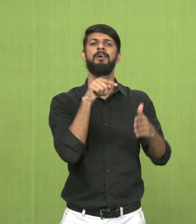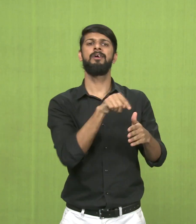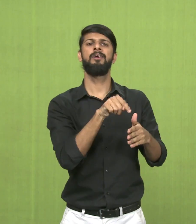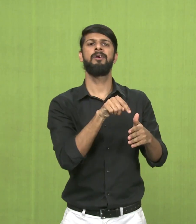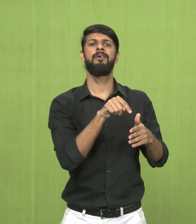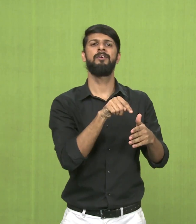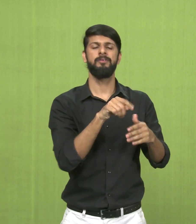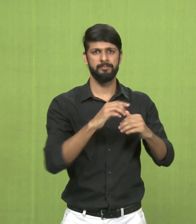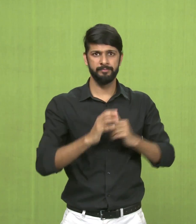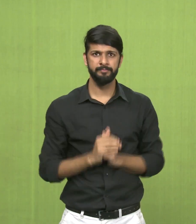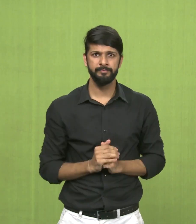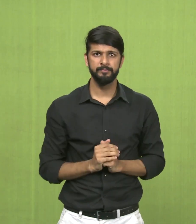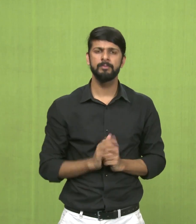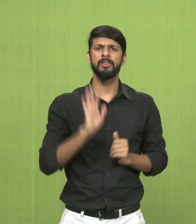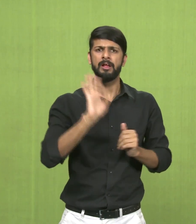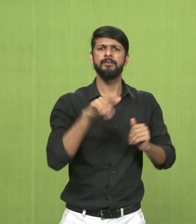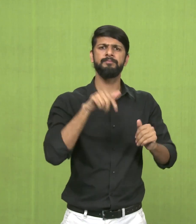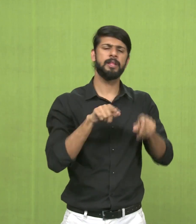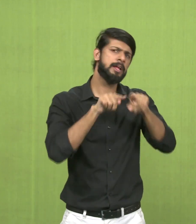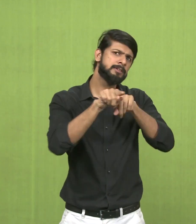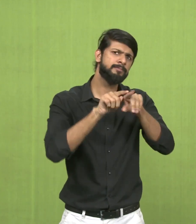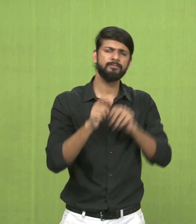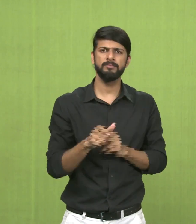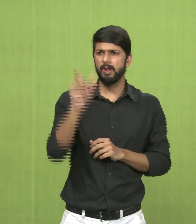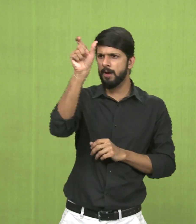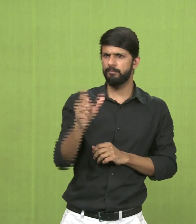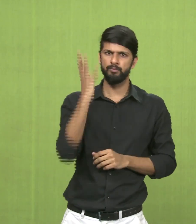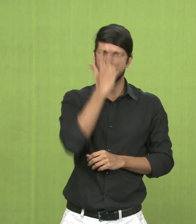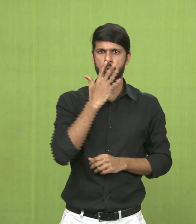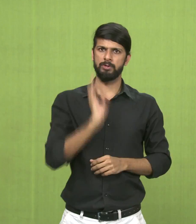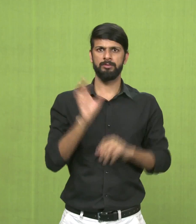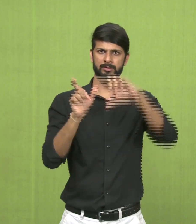turned. These kind of things, when you play with the form, is called abstract art.